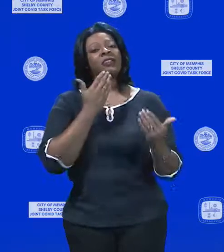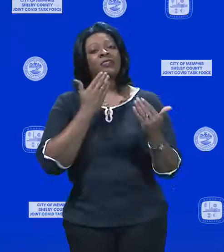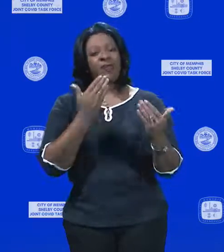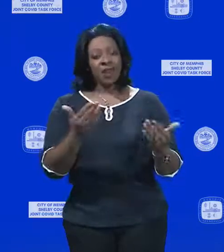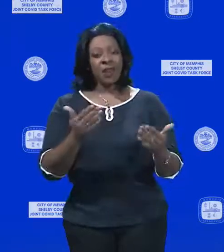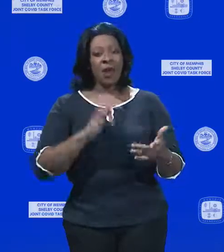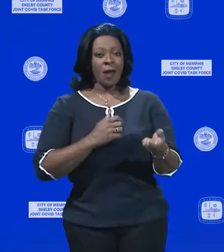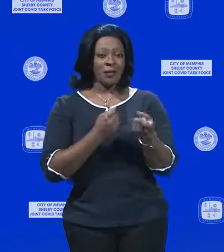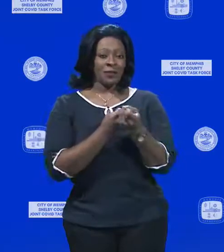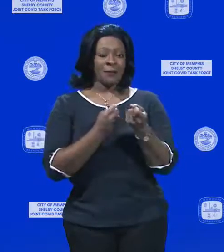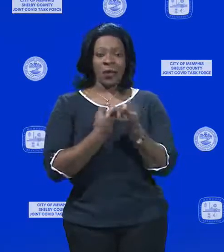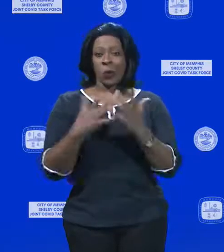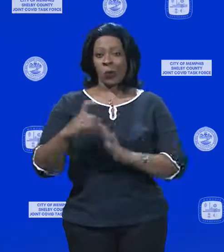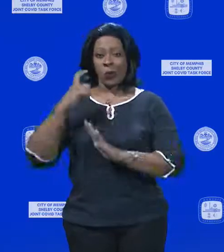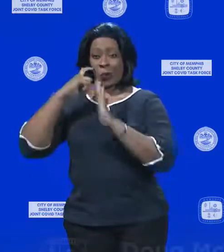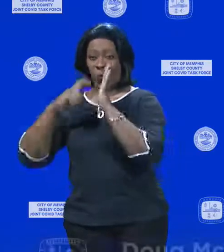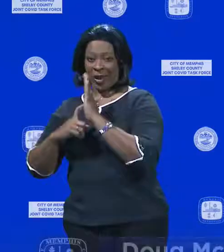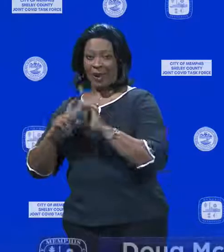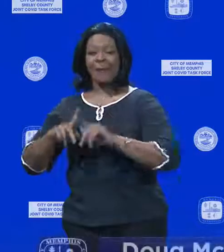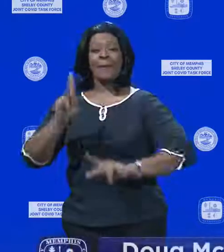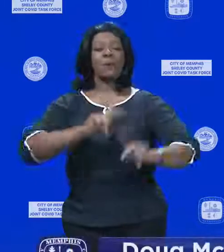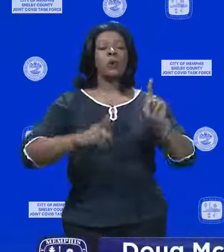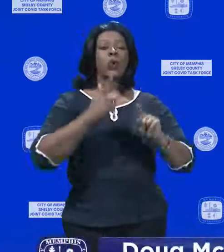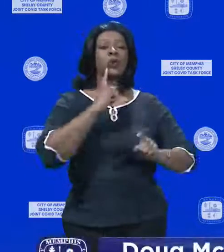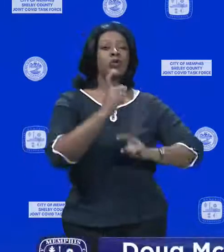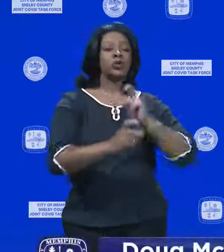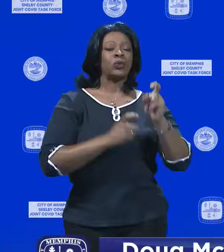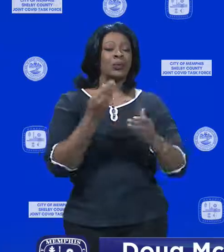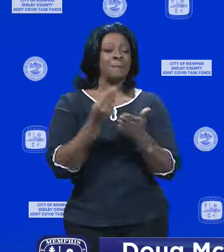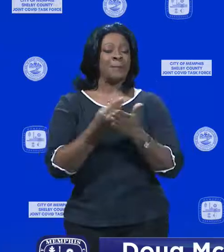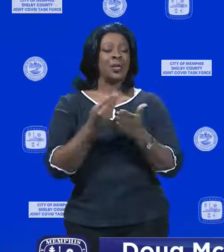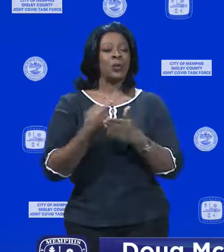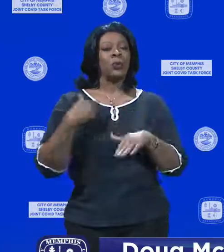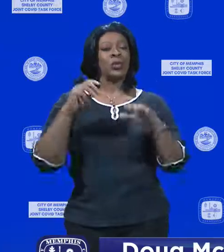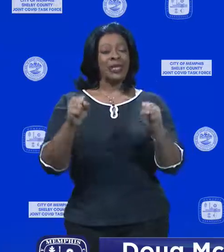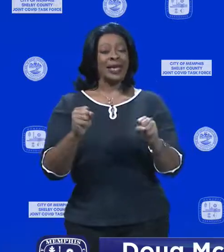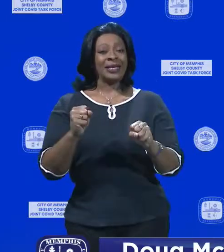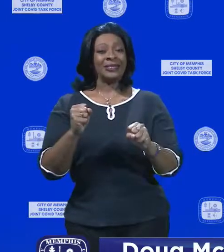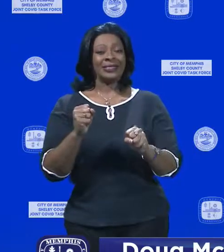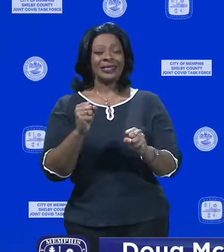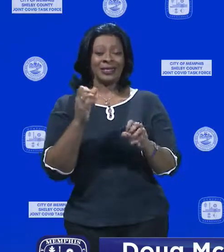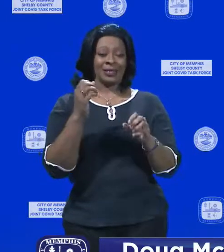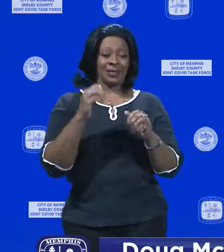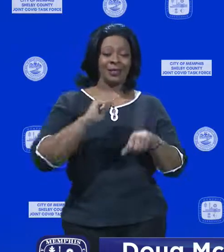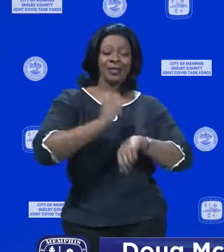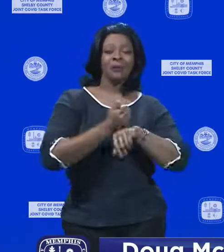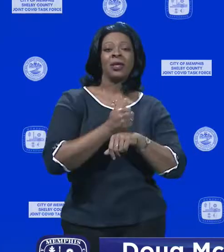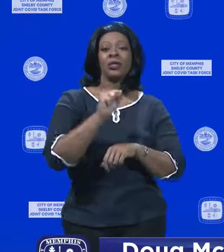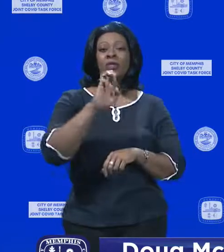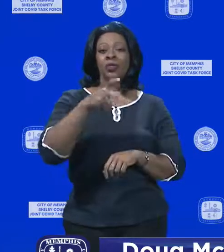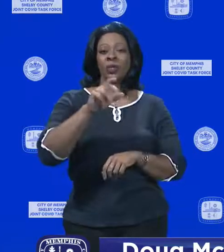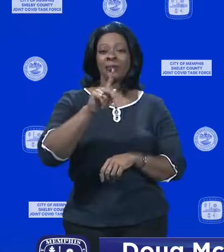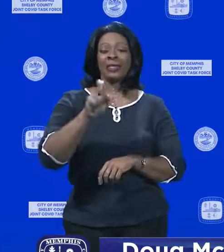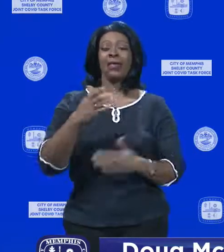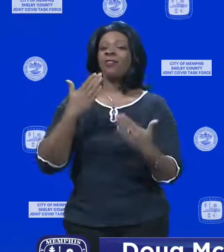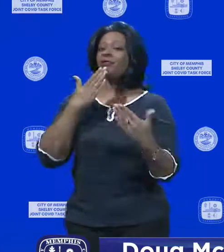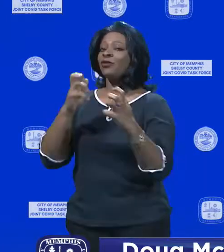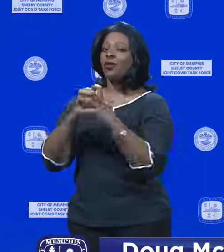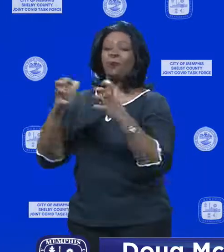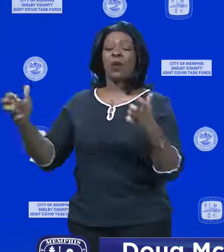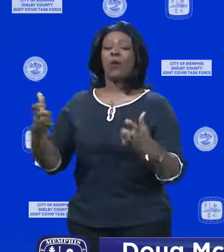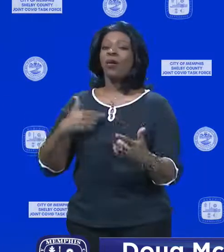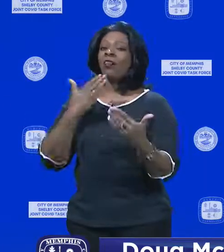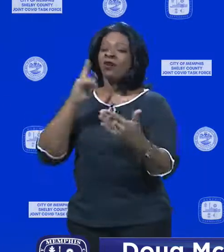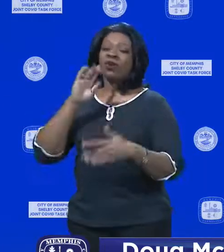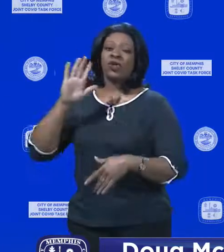Our sponsors don't want to be recognized, but the folks who contributed the money so that we could do the sweepstakes. We couldn't have done it without you, and we're very thankful